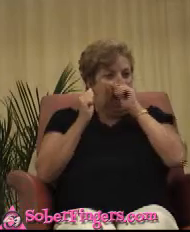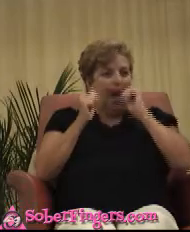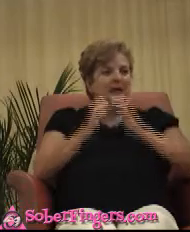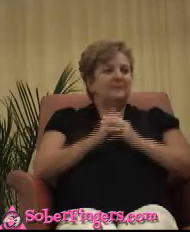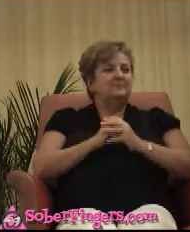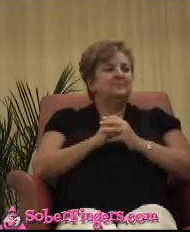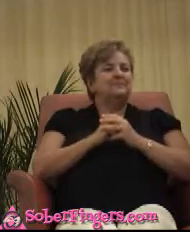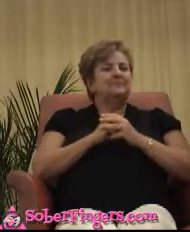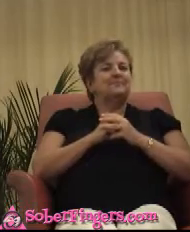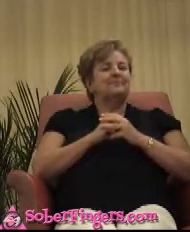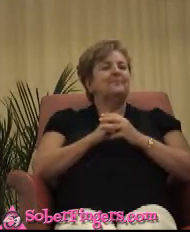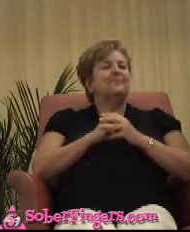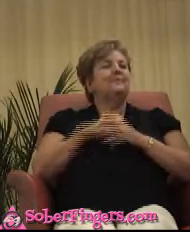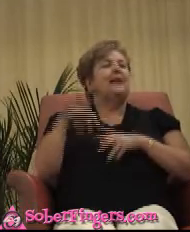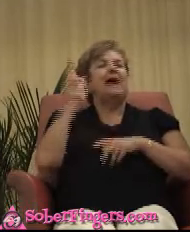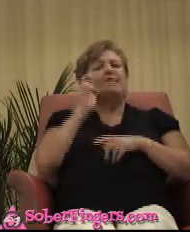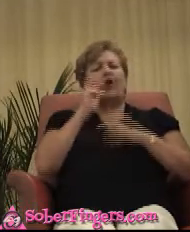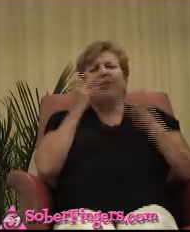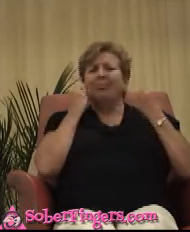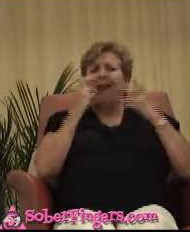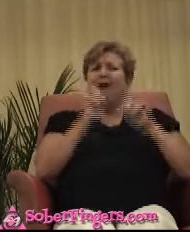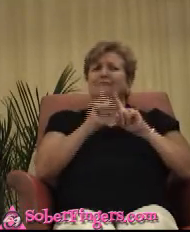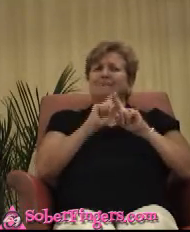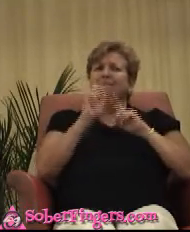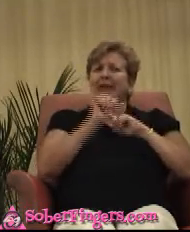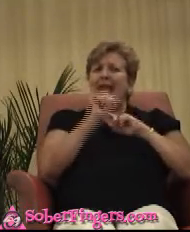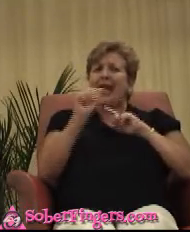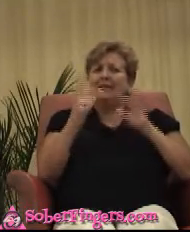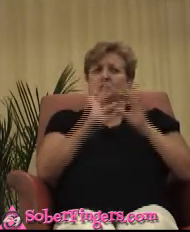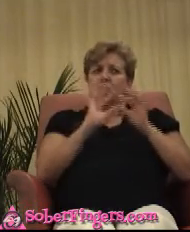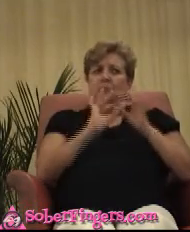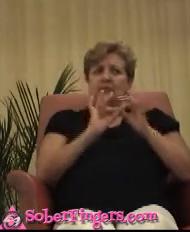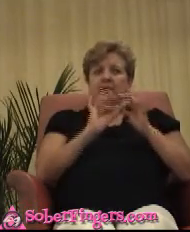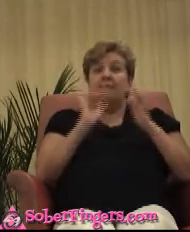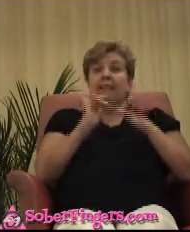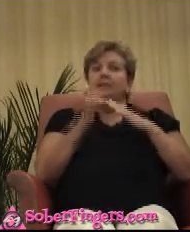I've heard a lot of AA stories, and I know that that's slightly above the average.